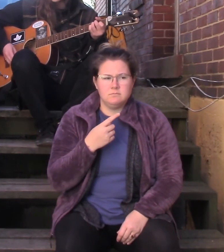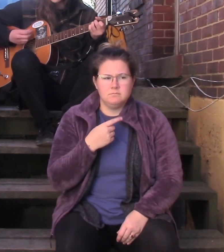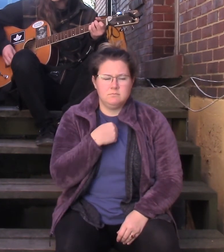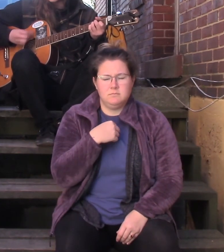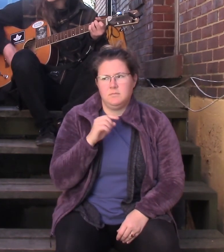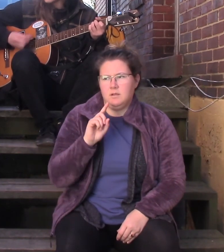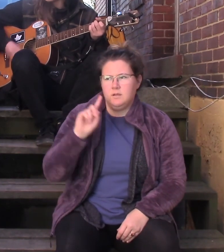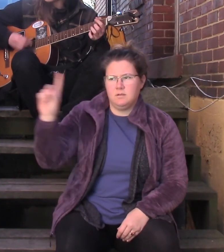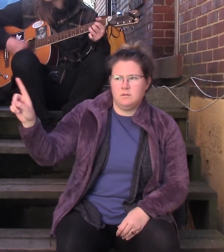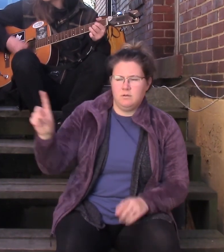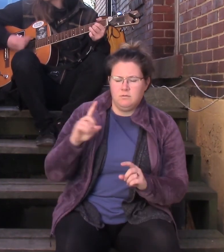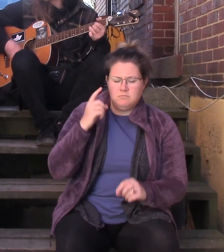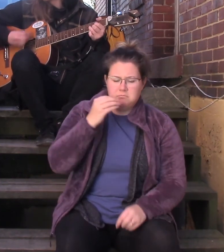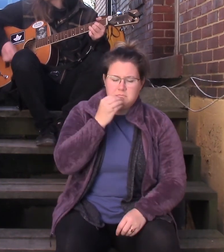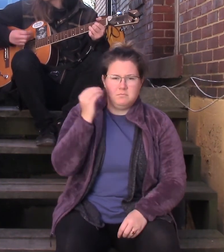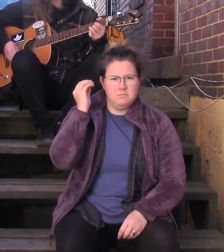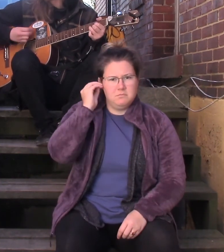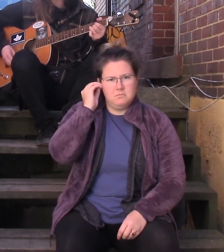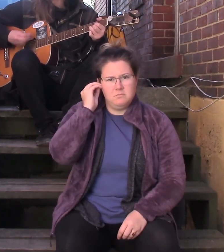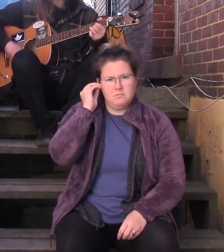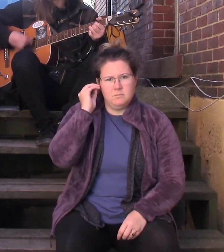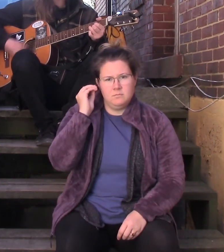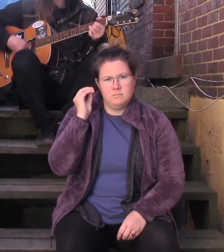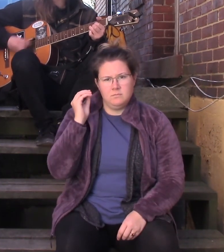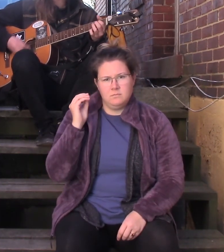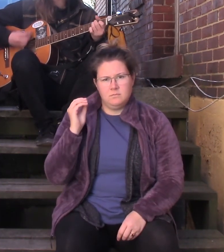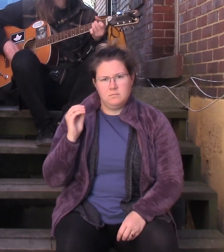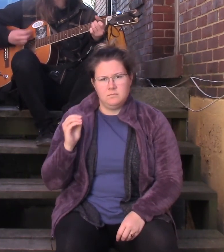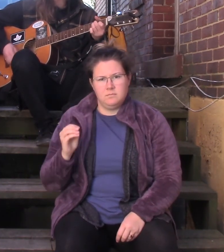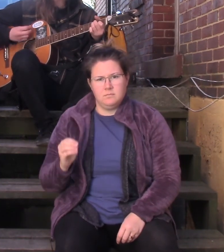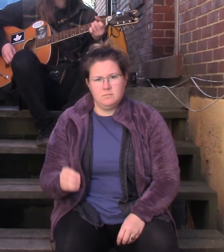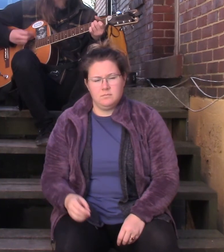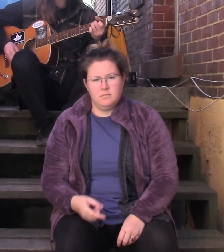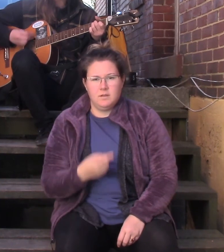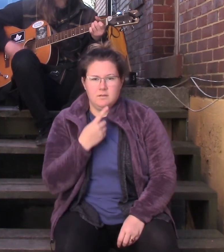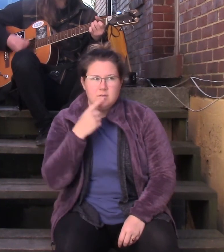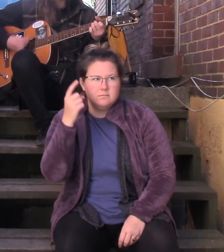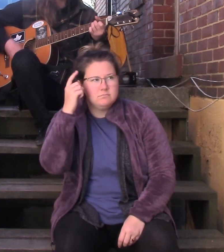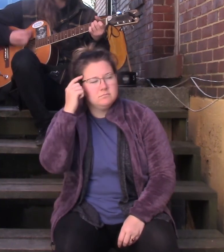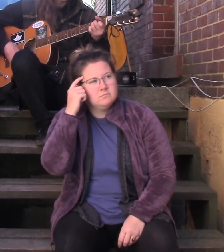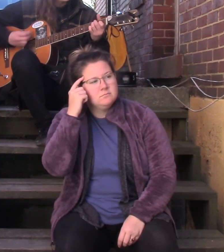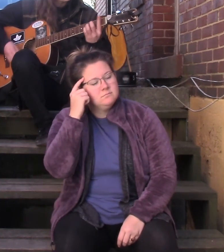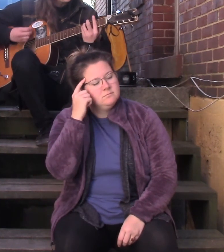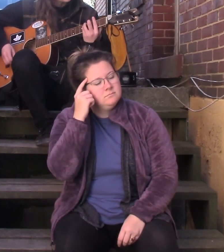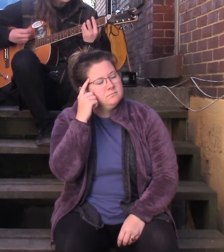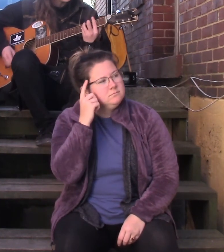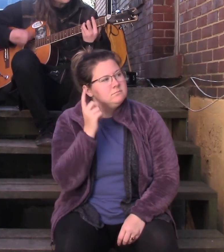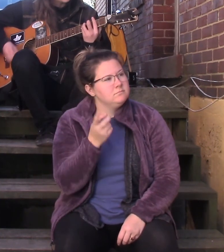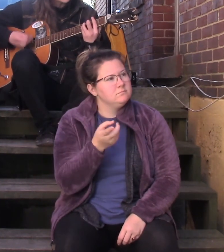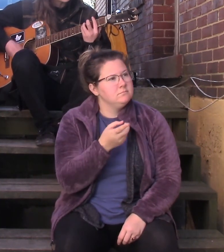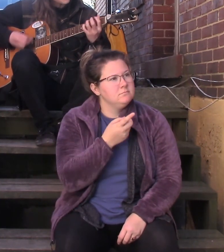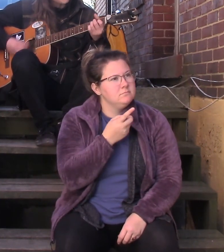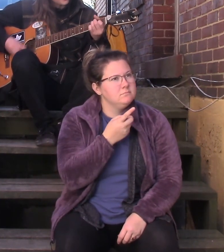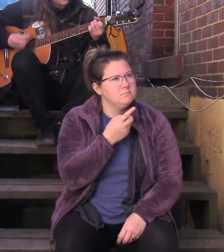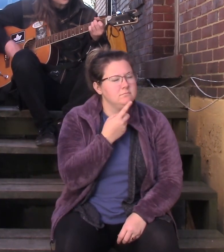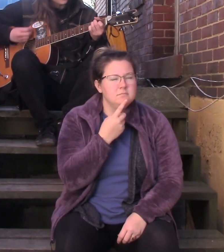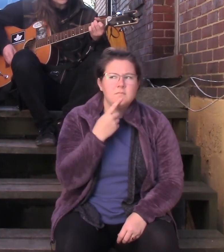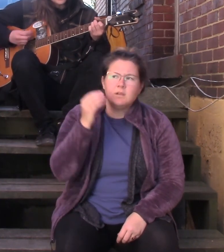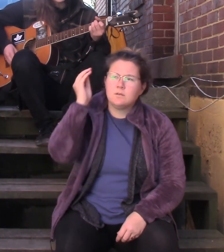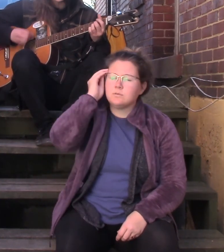about to go home. And I'm thinking about all the things I must